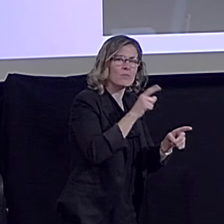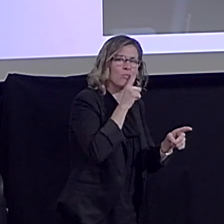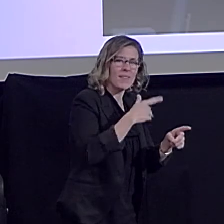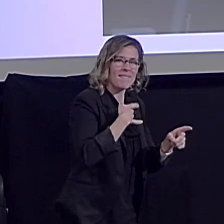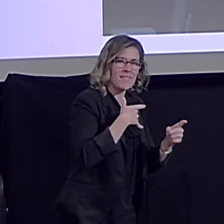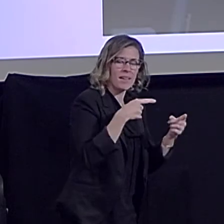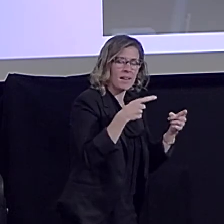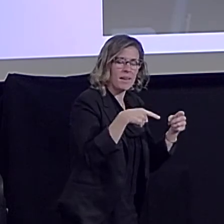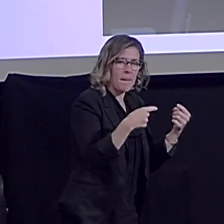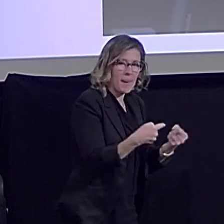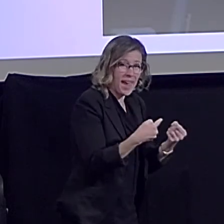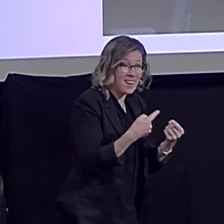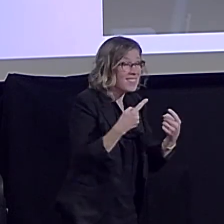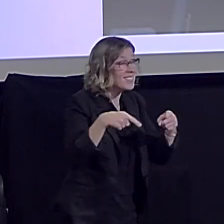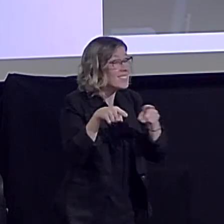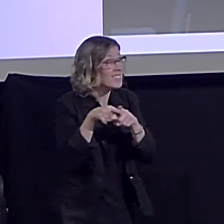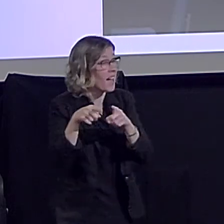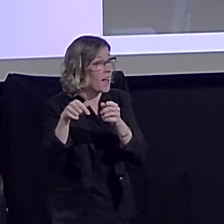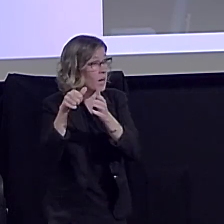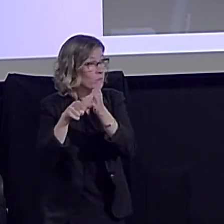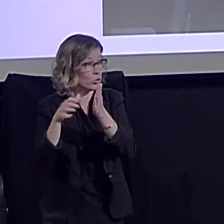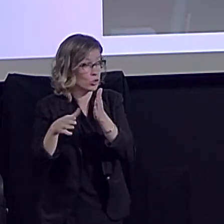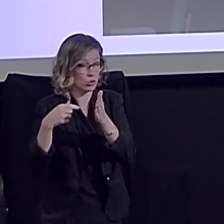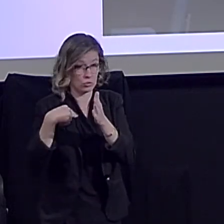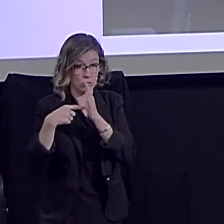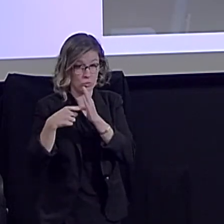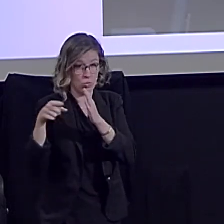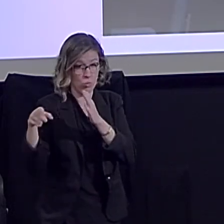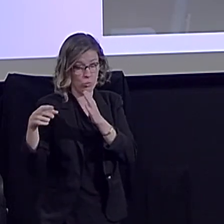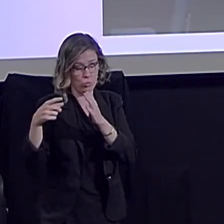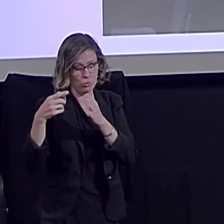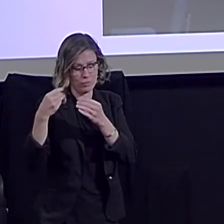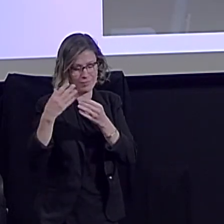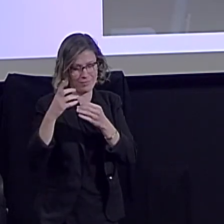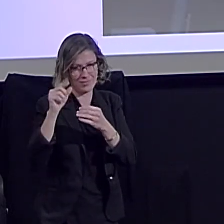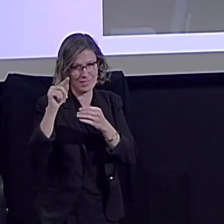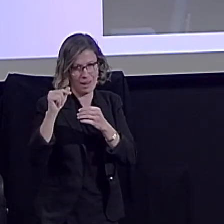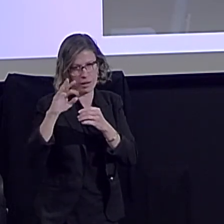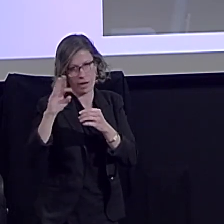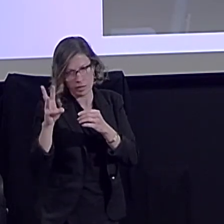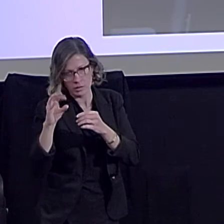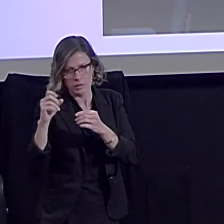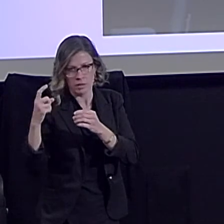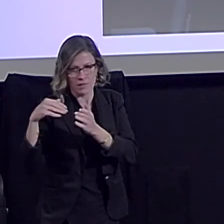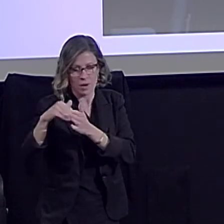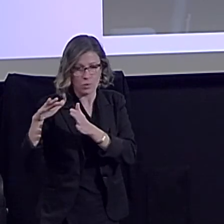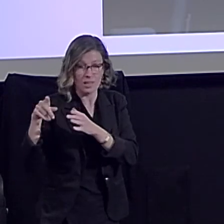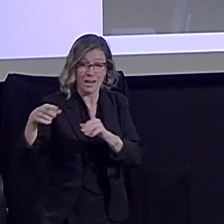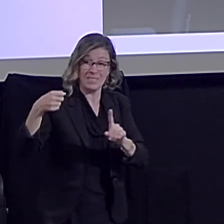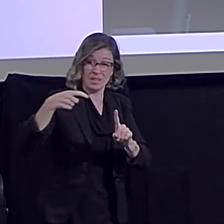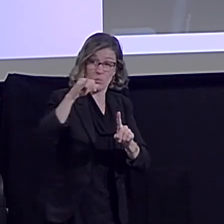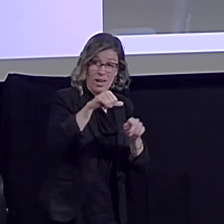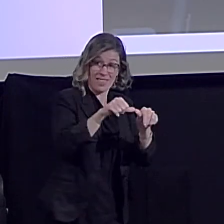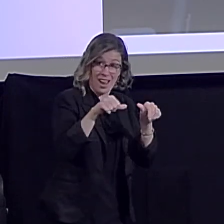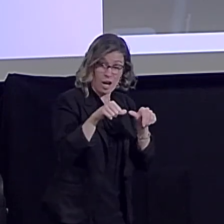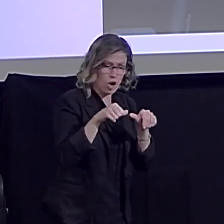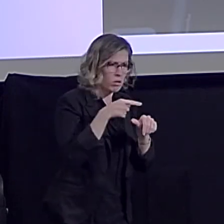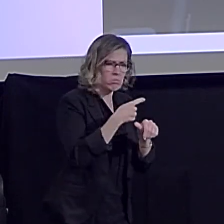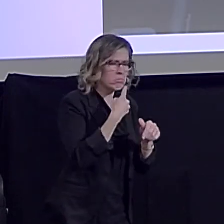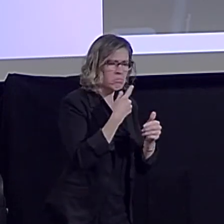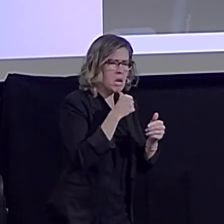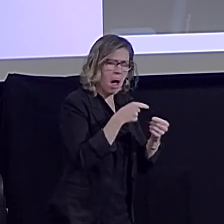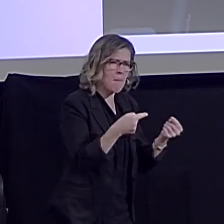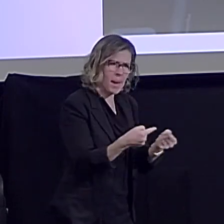same surgeon, I show you the data before, stimulate this area, never found pain.